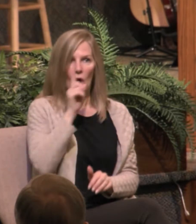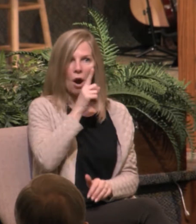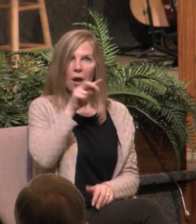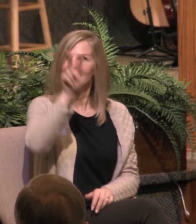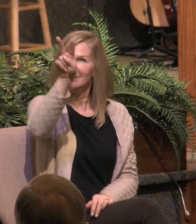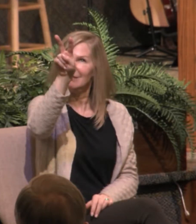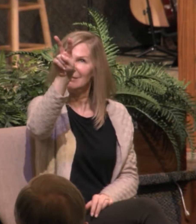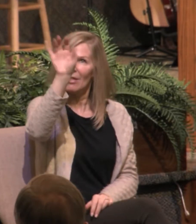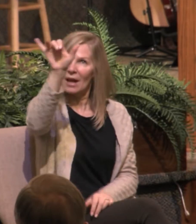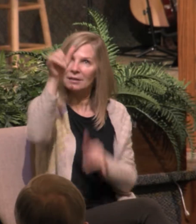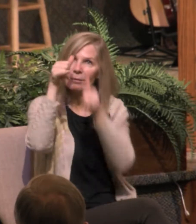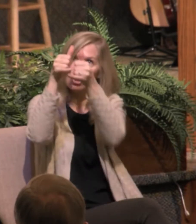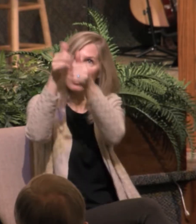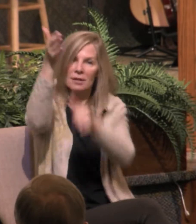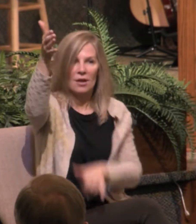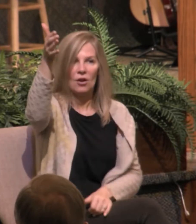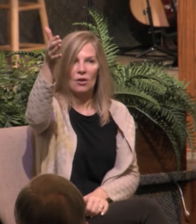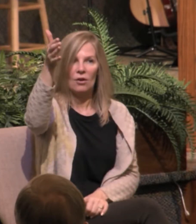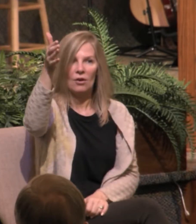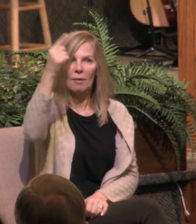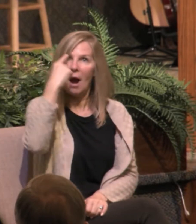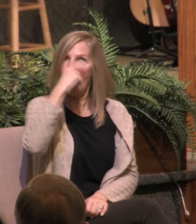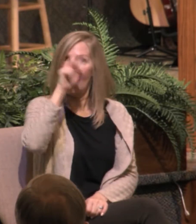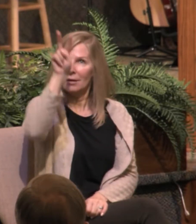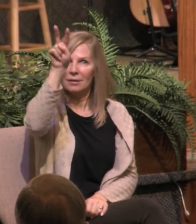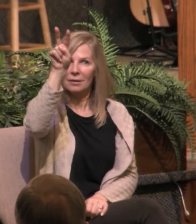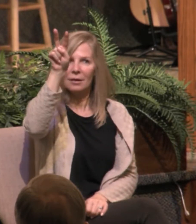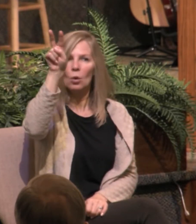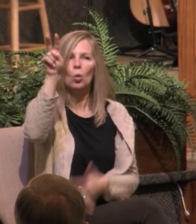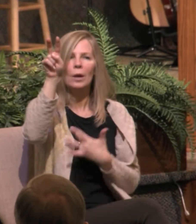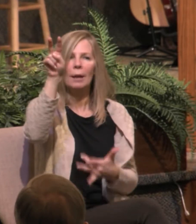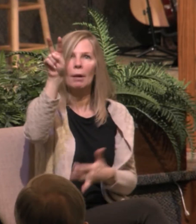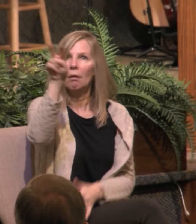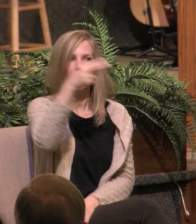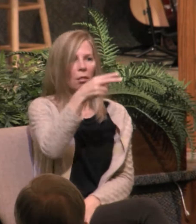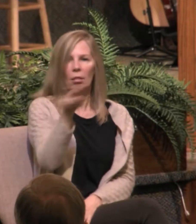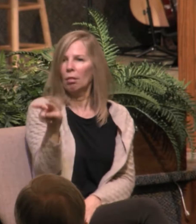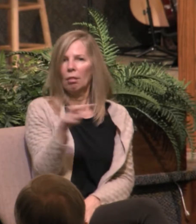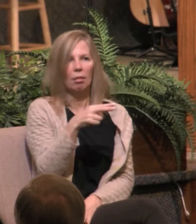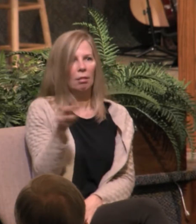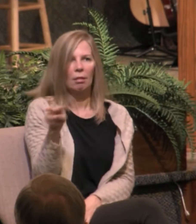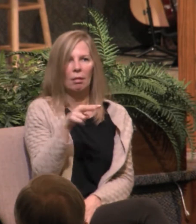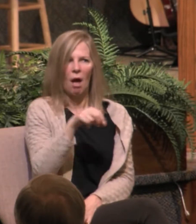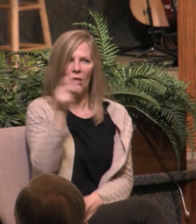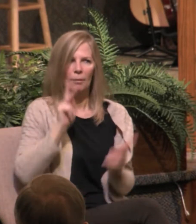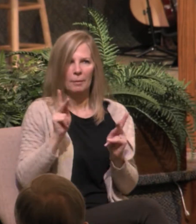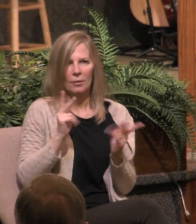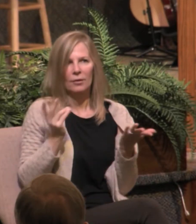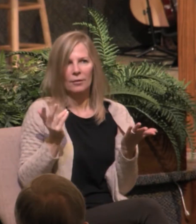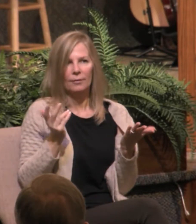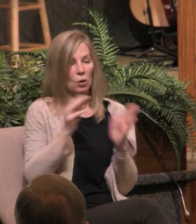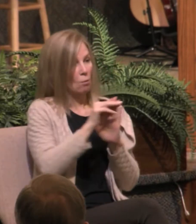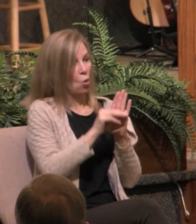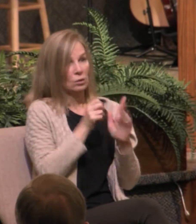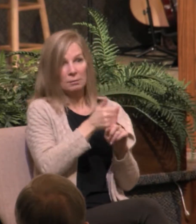the prize. Moses came to the point despite all